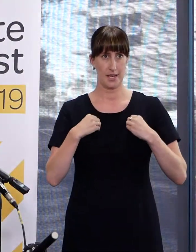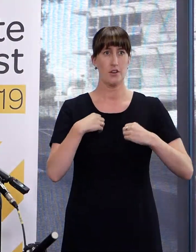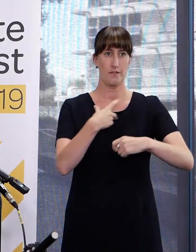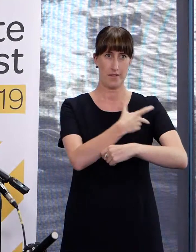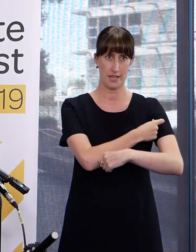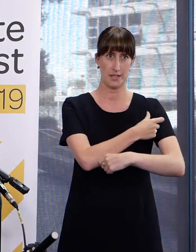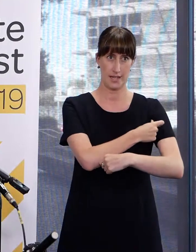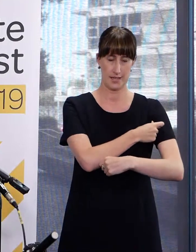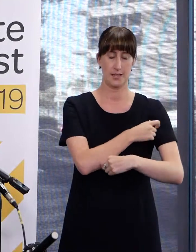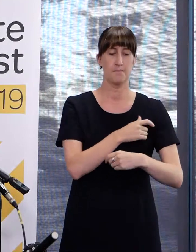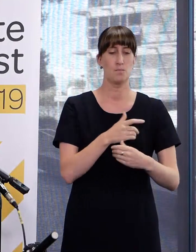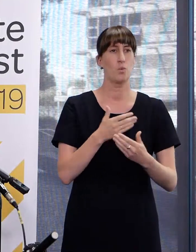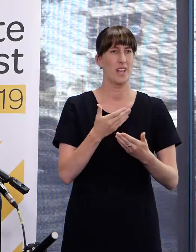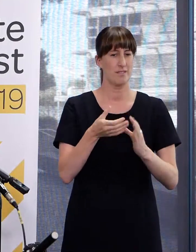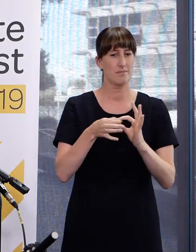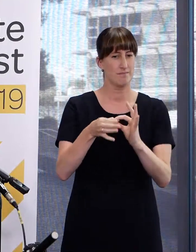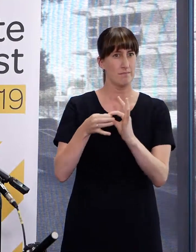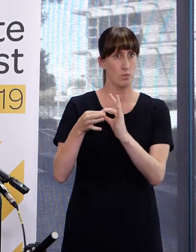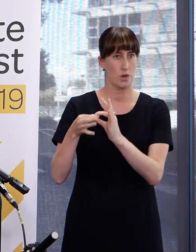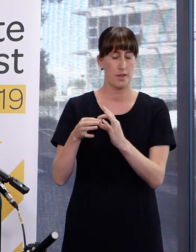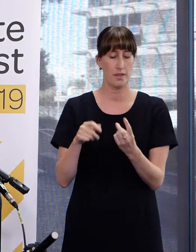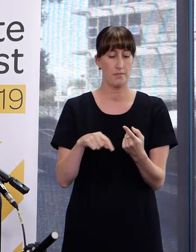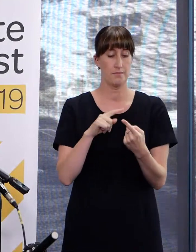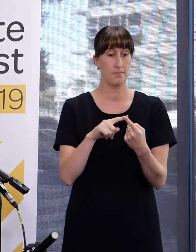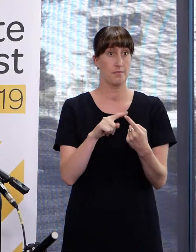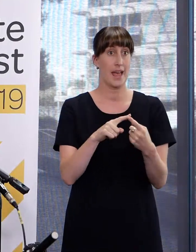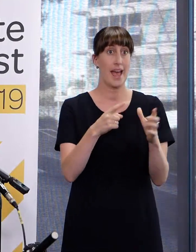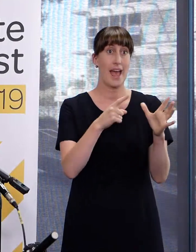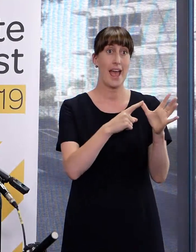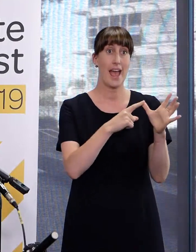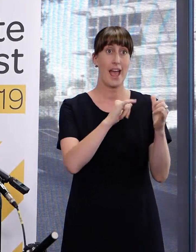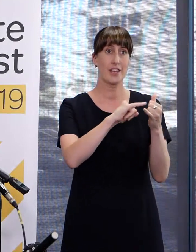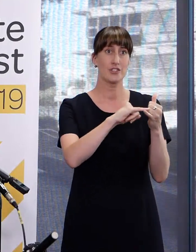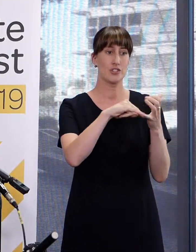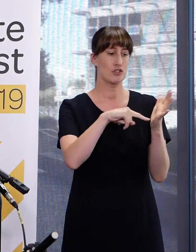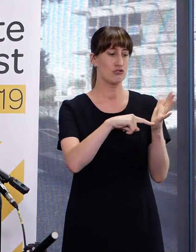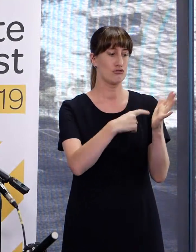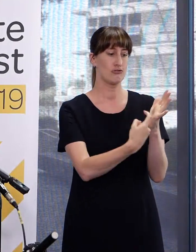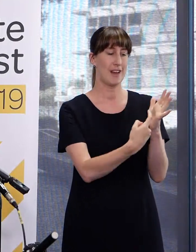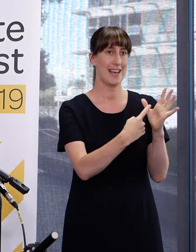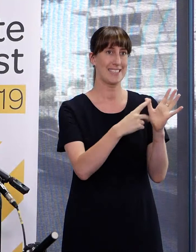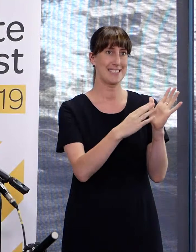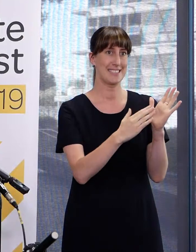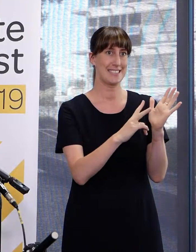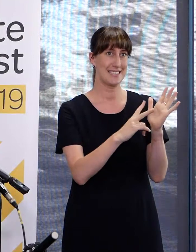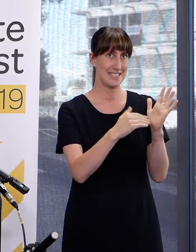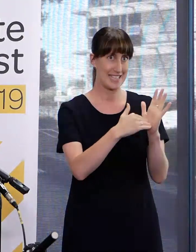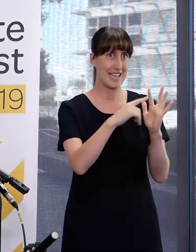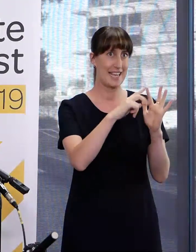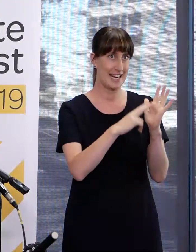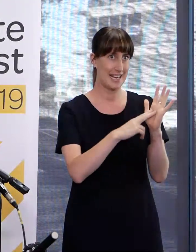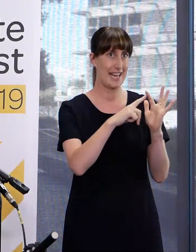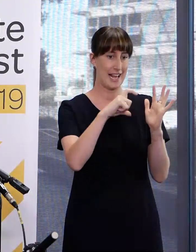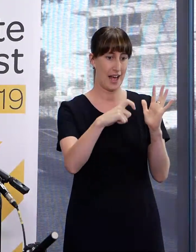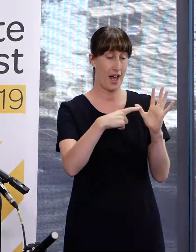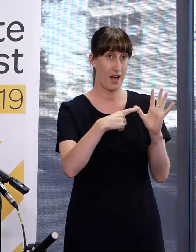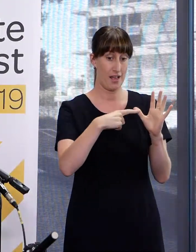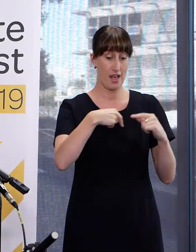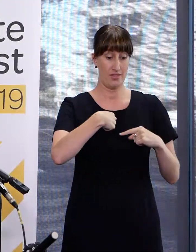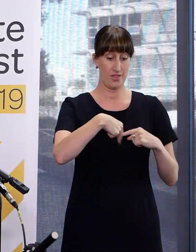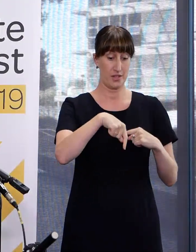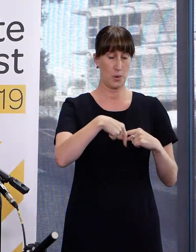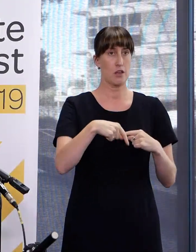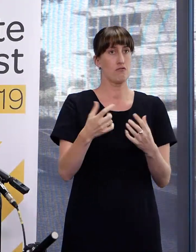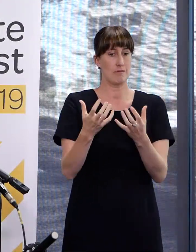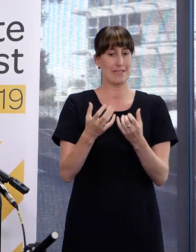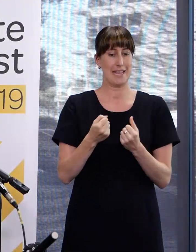the AstraZeneca vaccine, we received the application this week, and